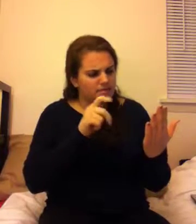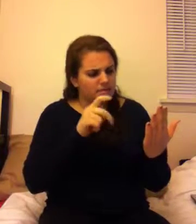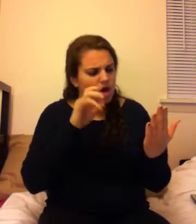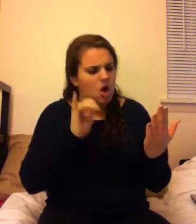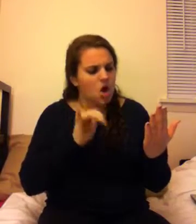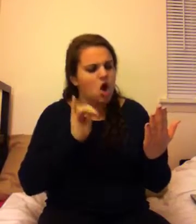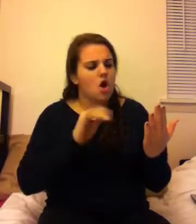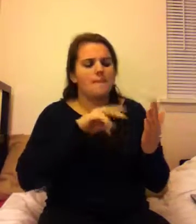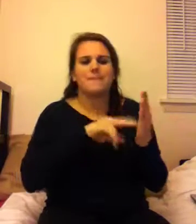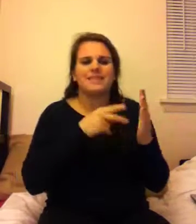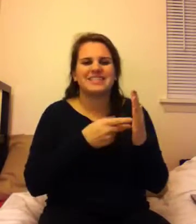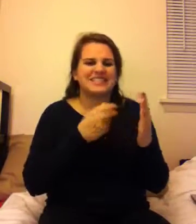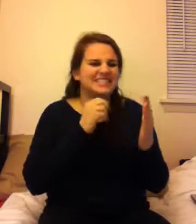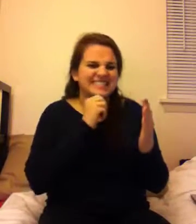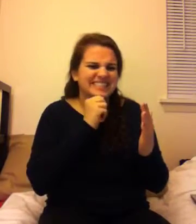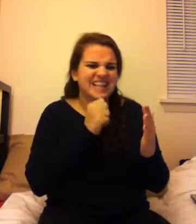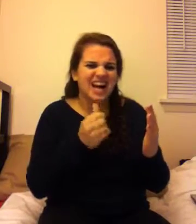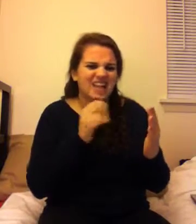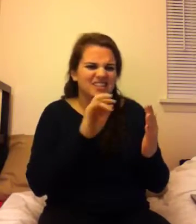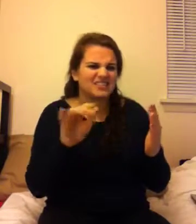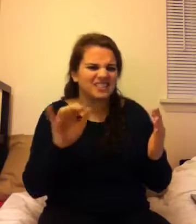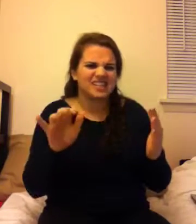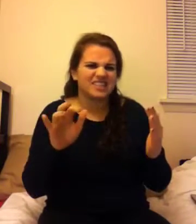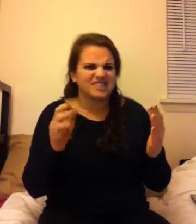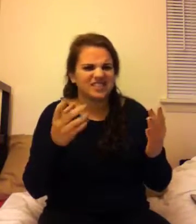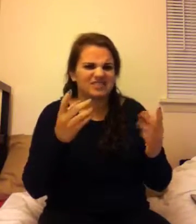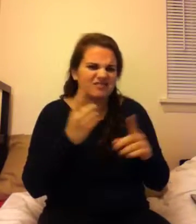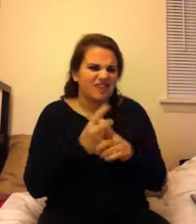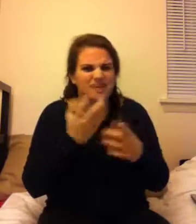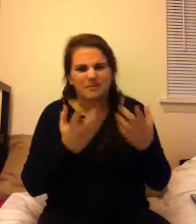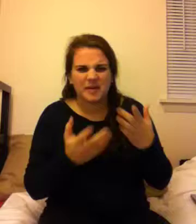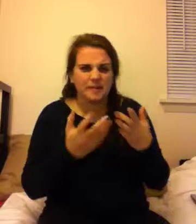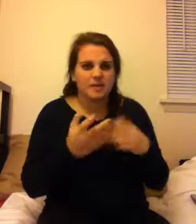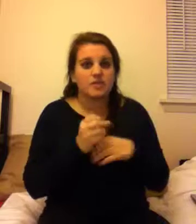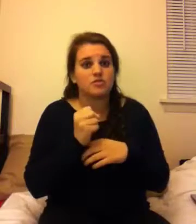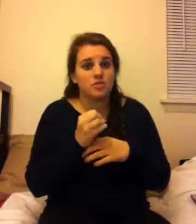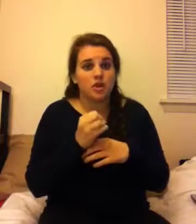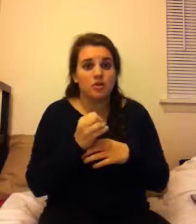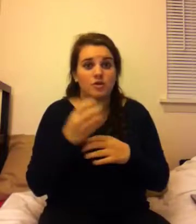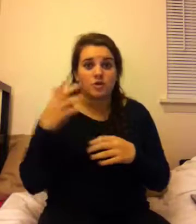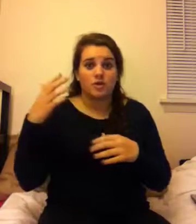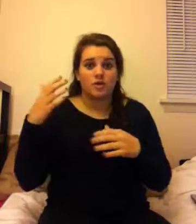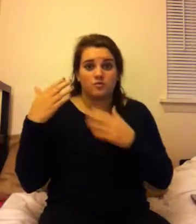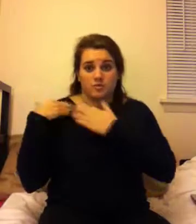something, or you're not sure, and they can look it up for themselves.